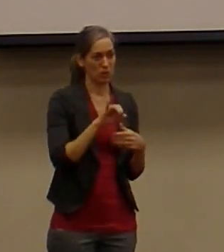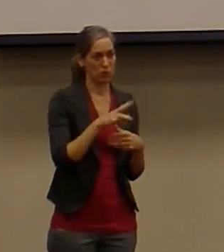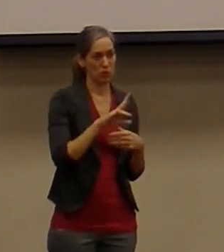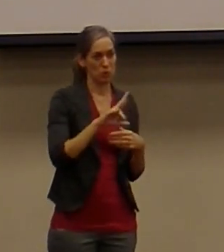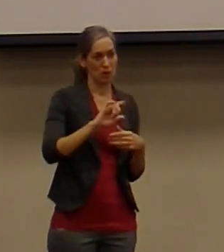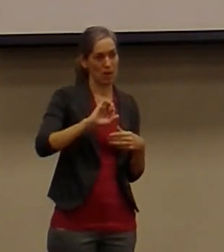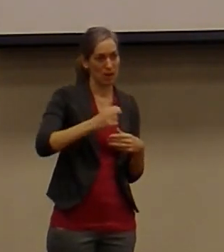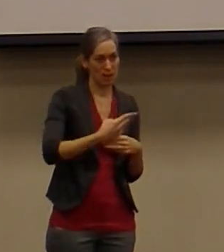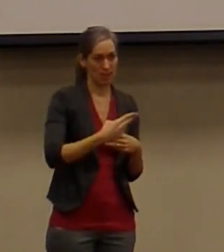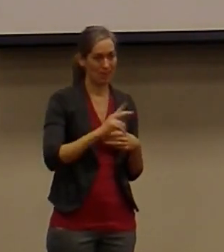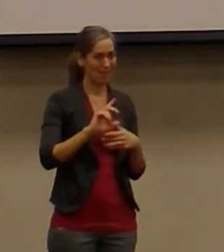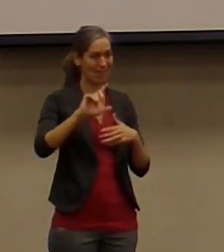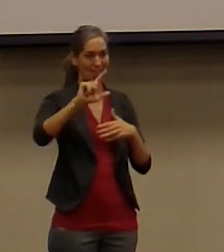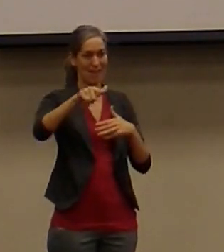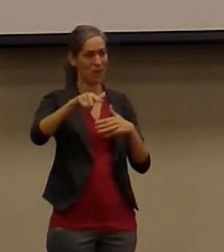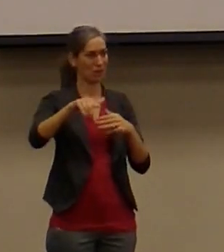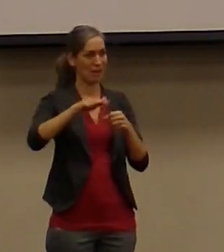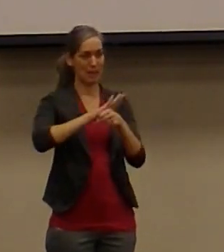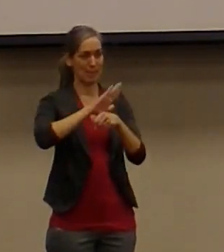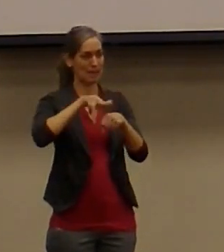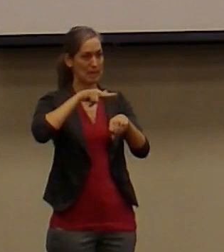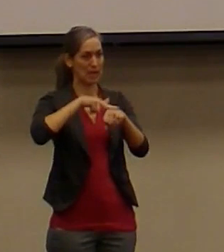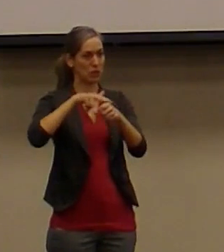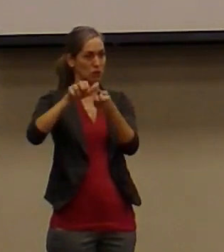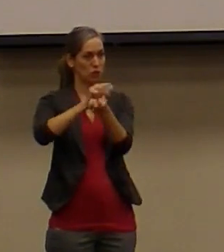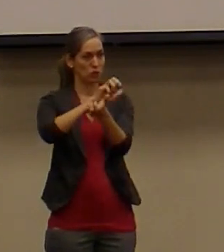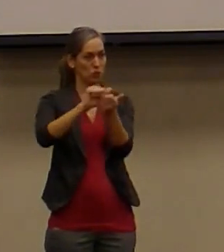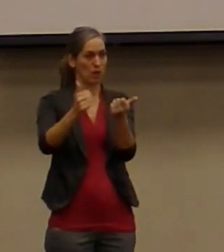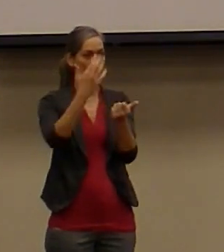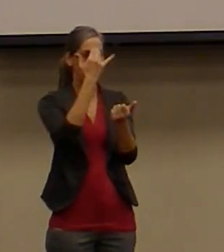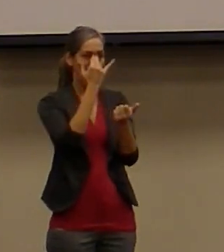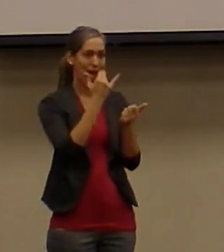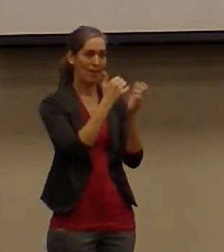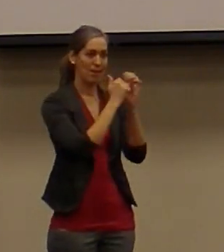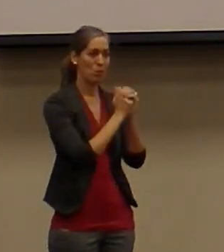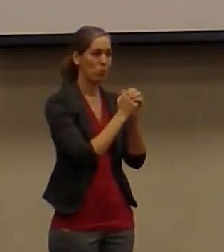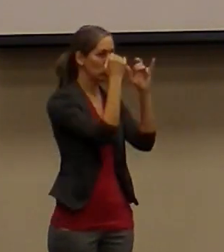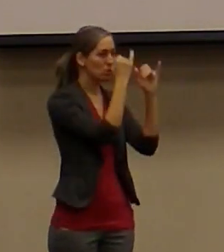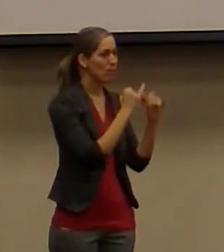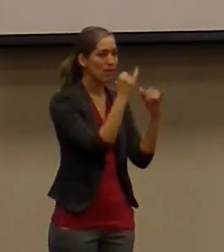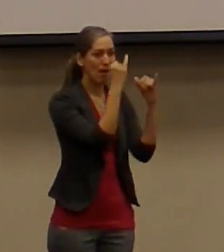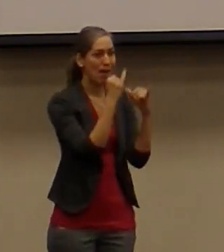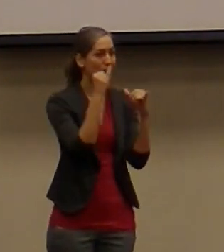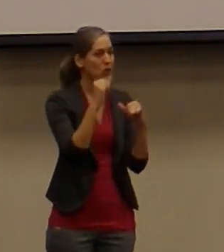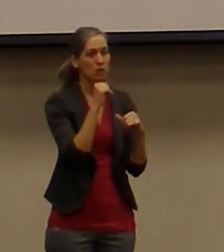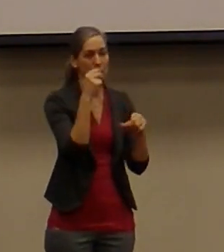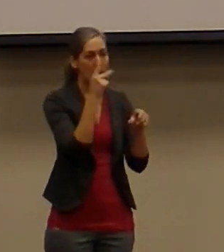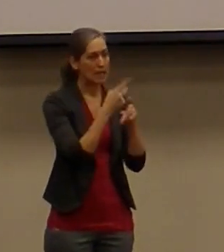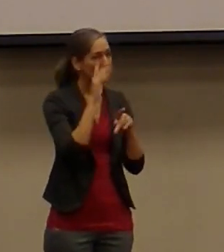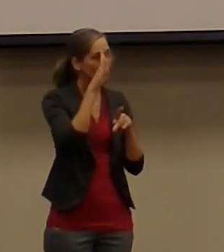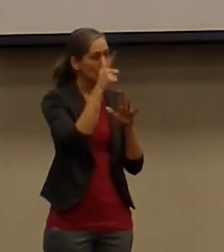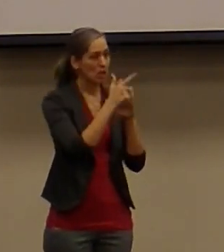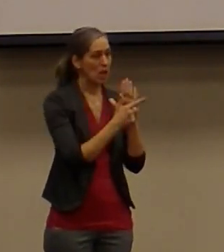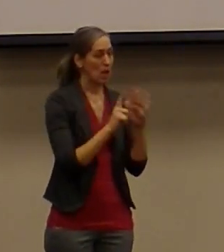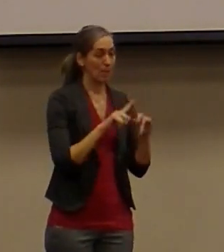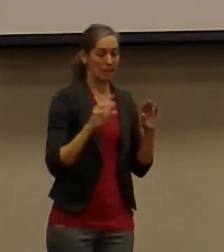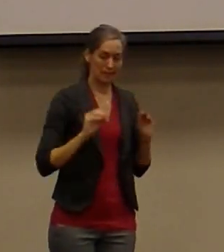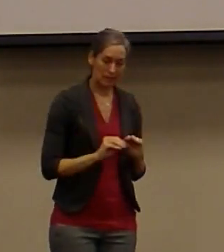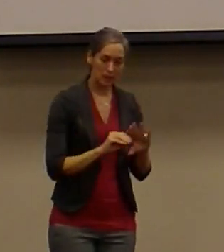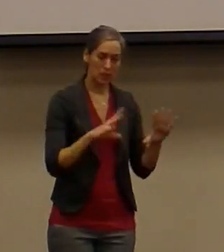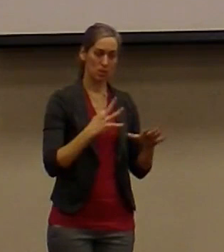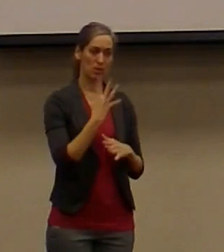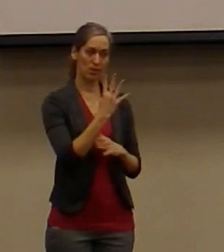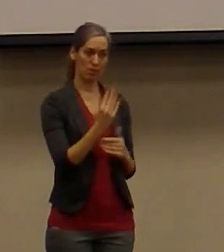destroyed because of their idolatry and failure to keep God's law. Clearly, these four young